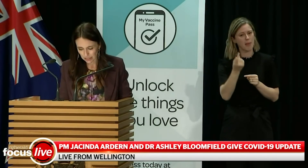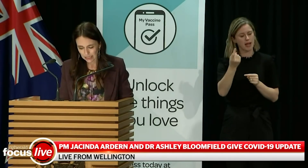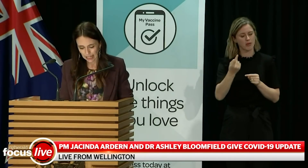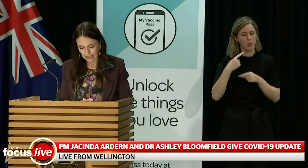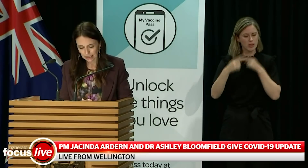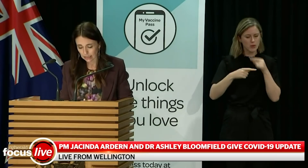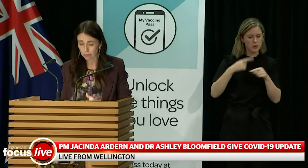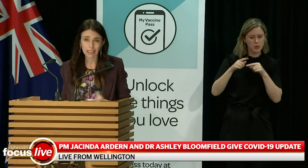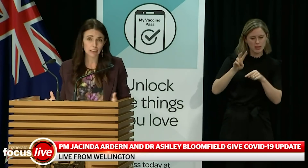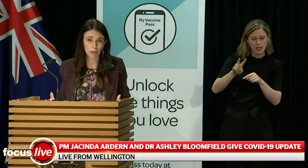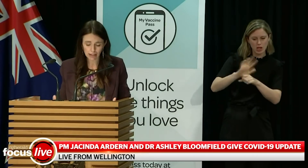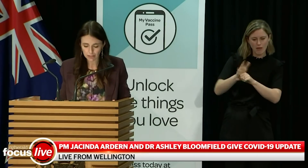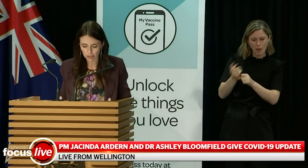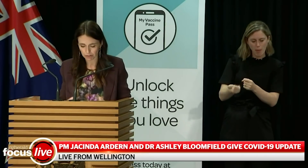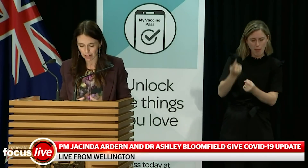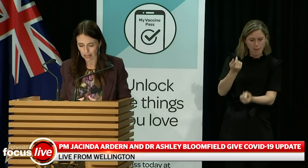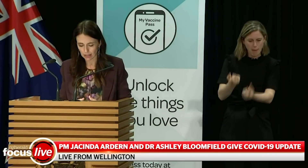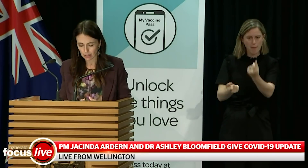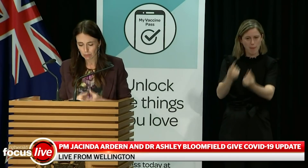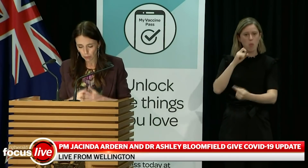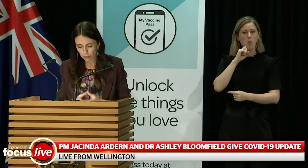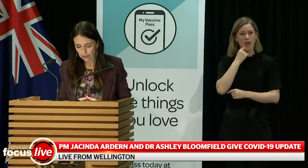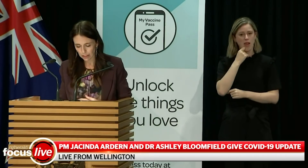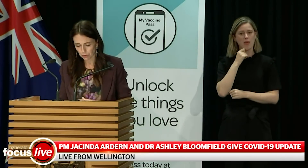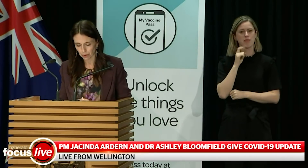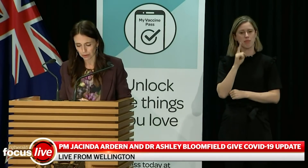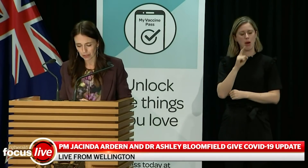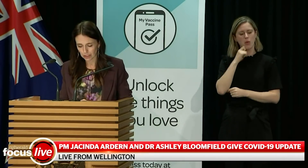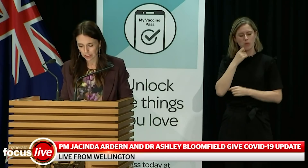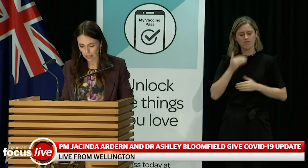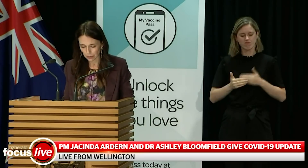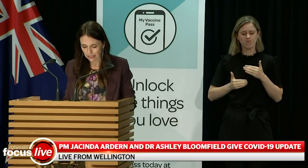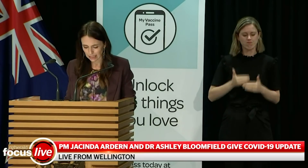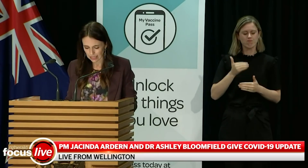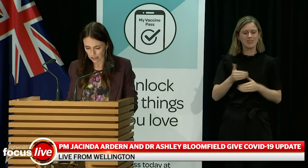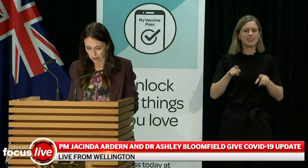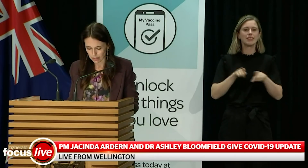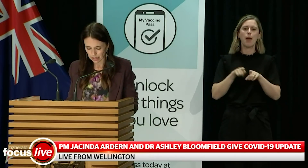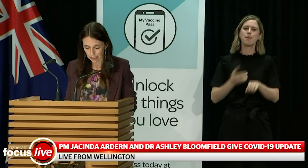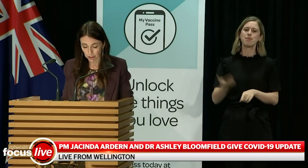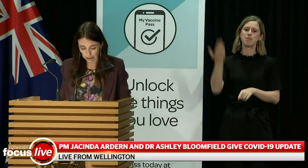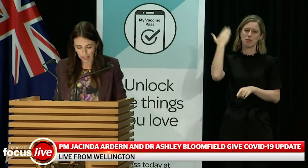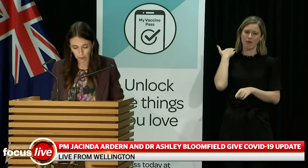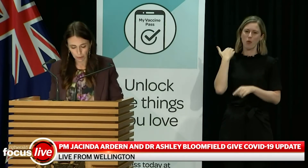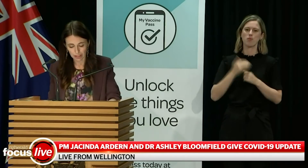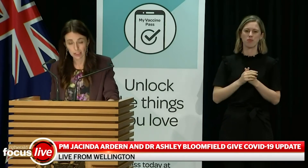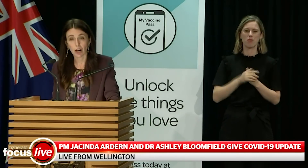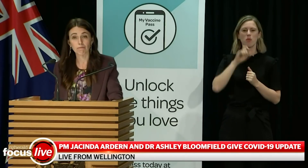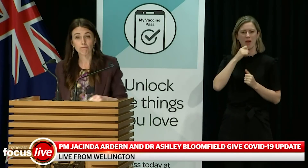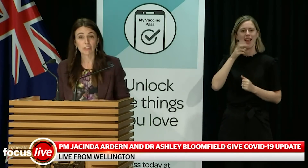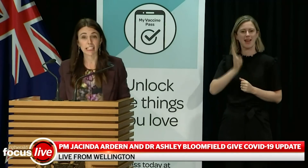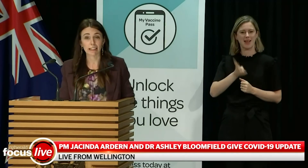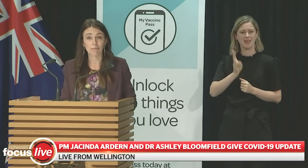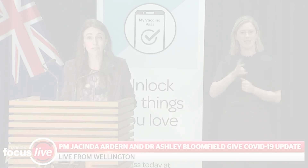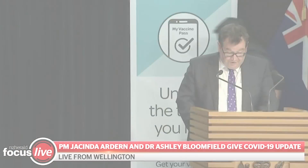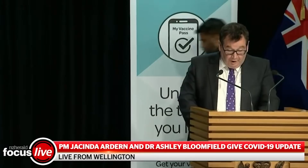We'll continue to see cases and in places we haven't so far. But we will get through, just like we did last time, and just like we will this